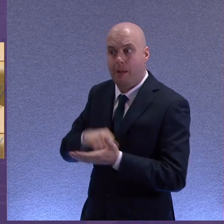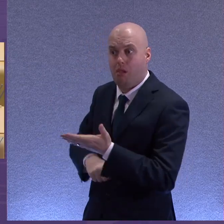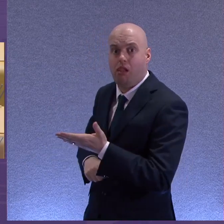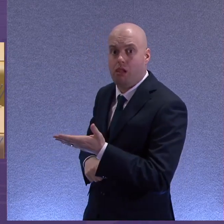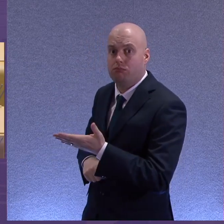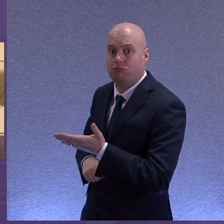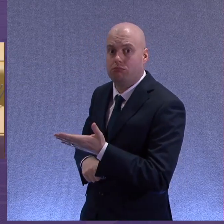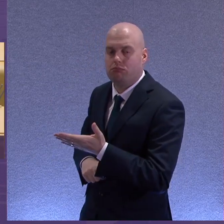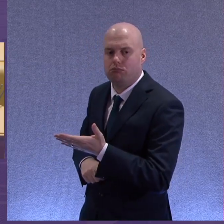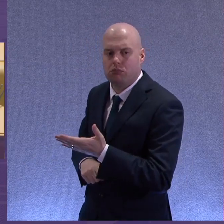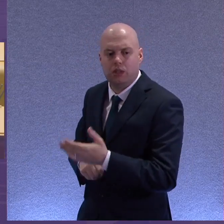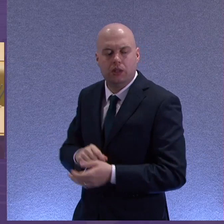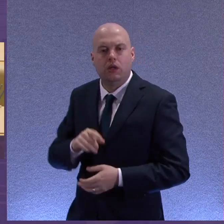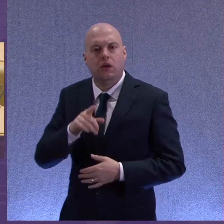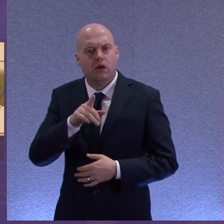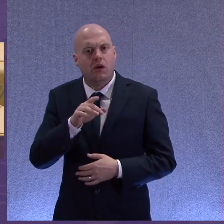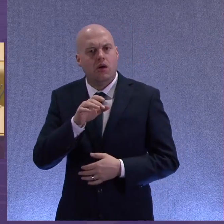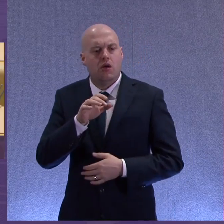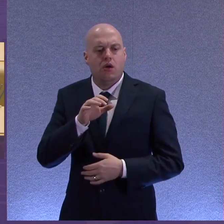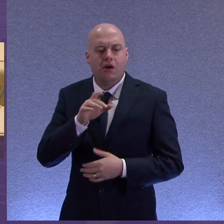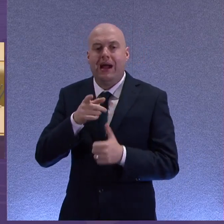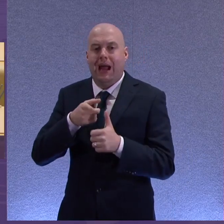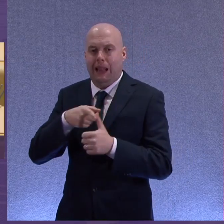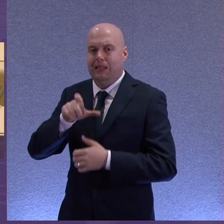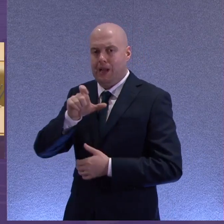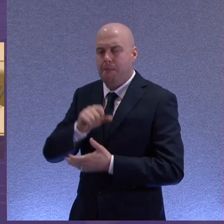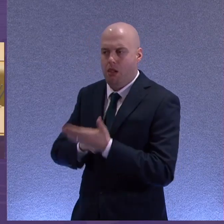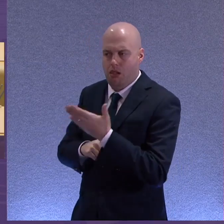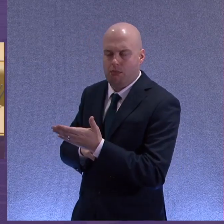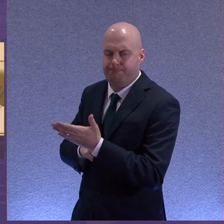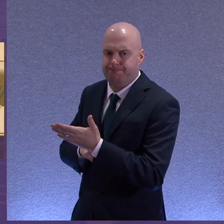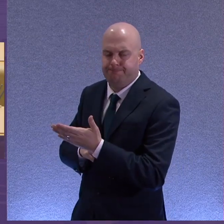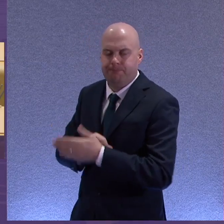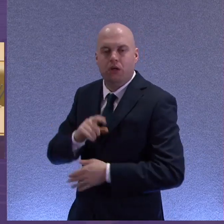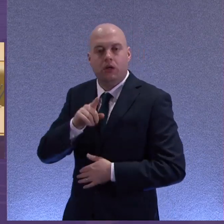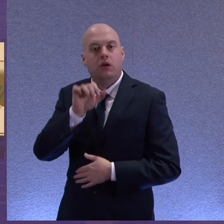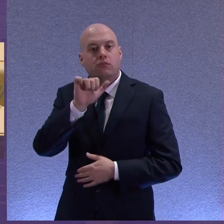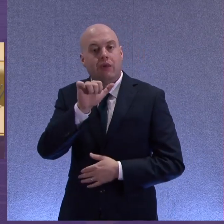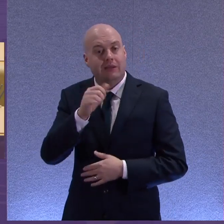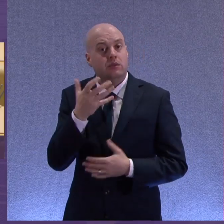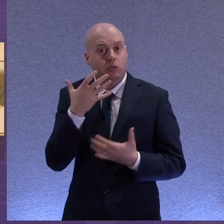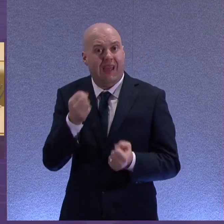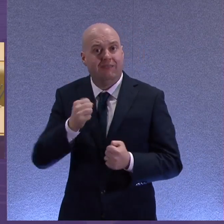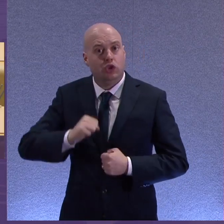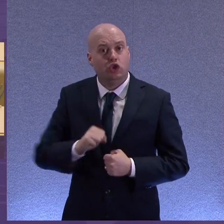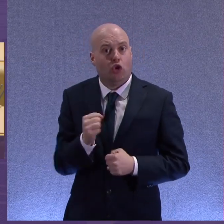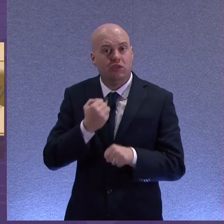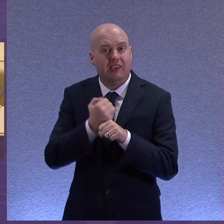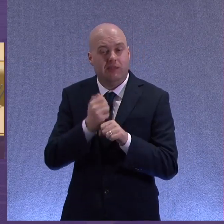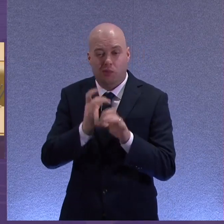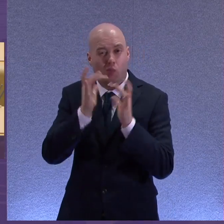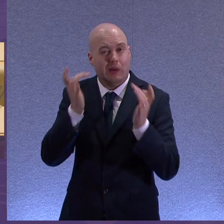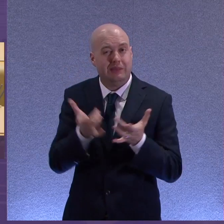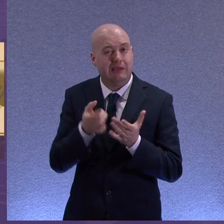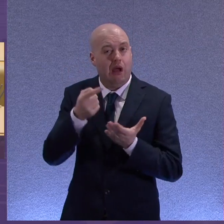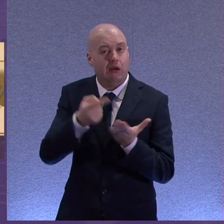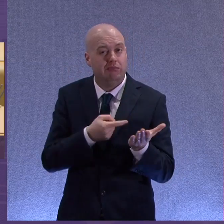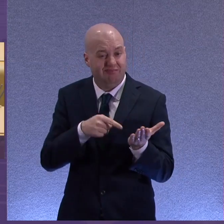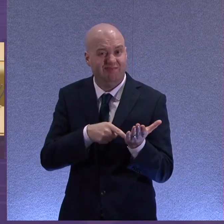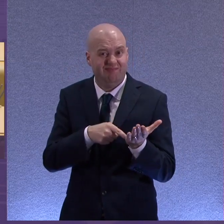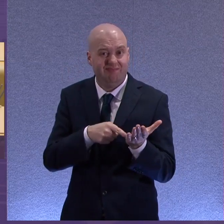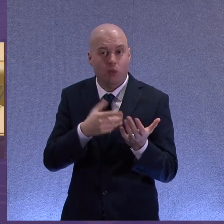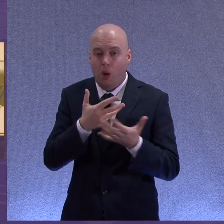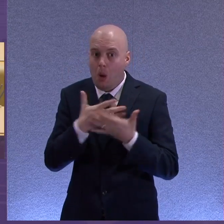Doris makes. I think, again, the First Minister made mention of the ReadyScotland.org website. I would certainly ensure that Bob Doris is